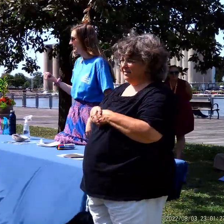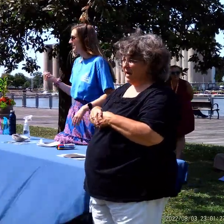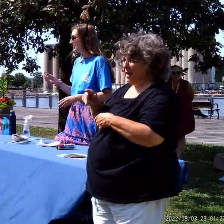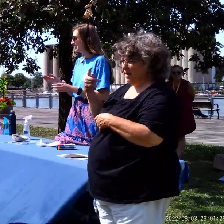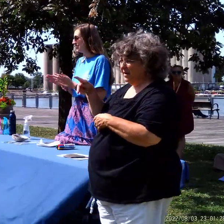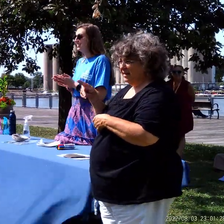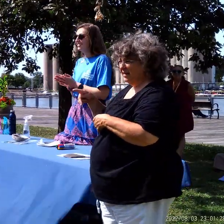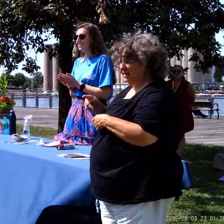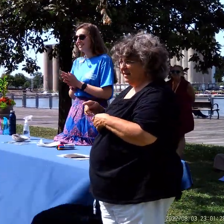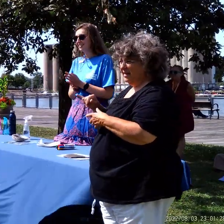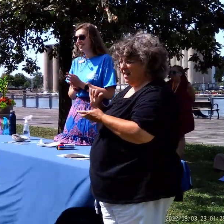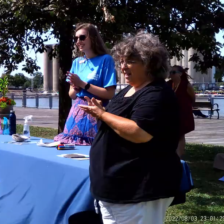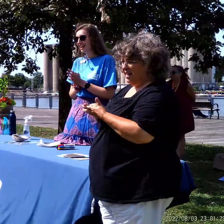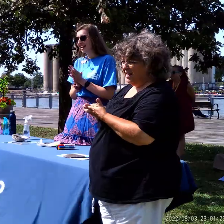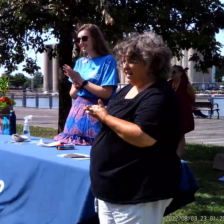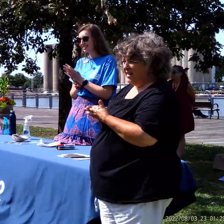right?